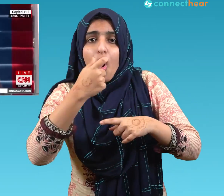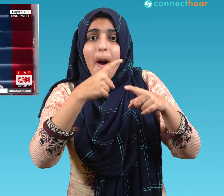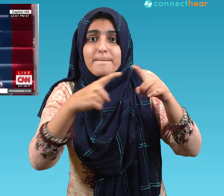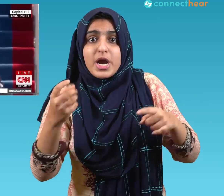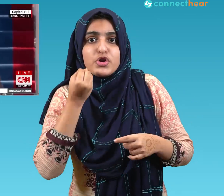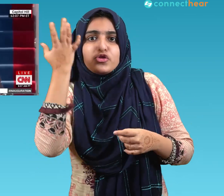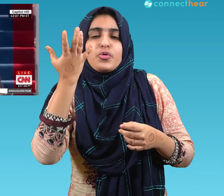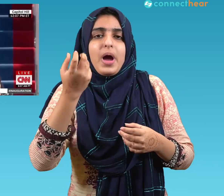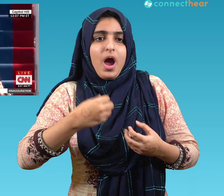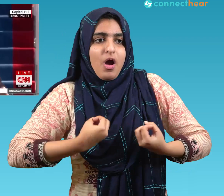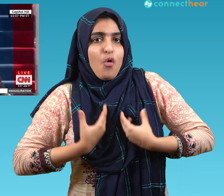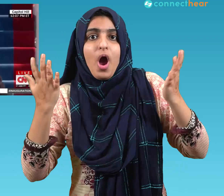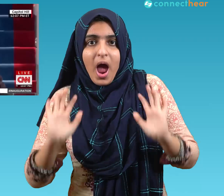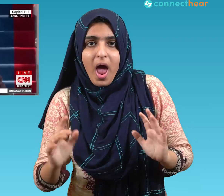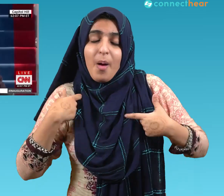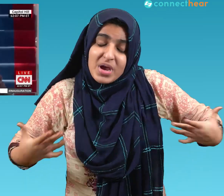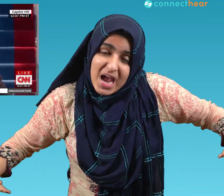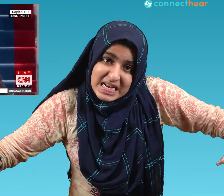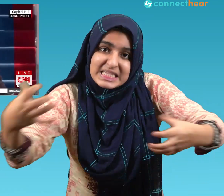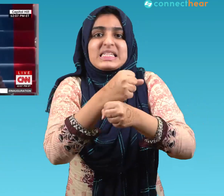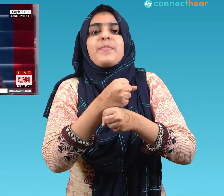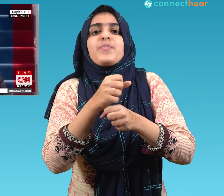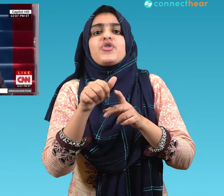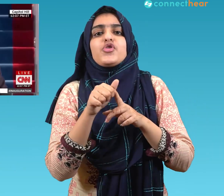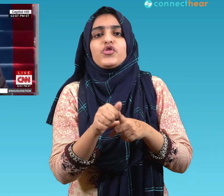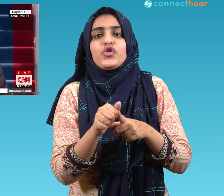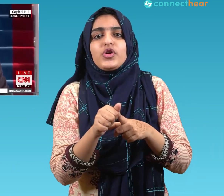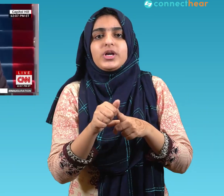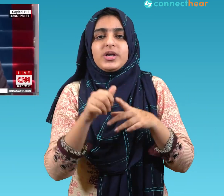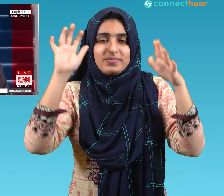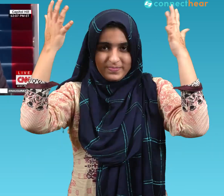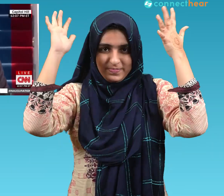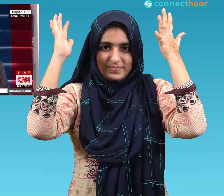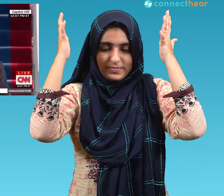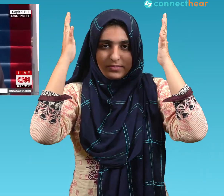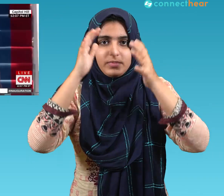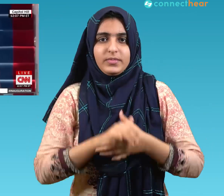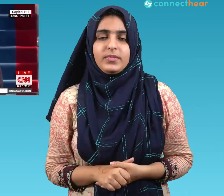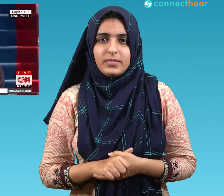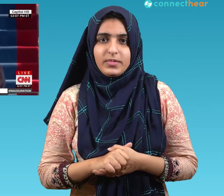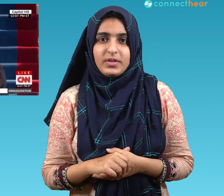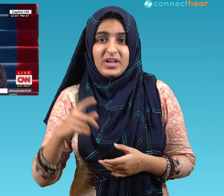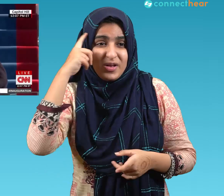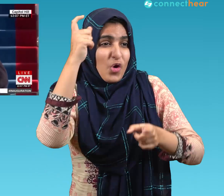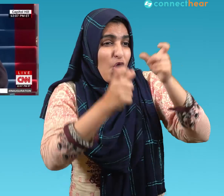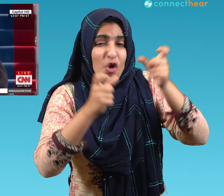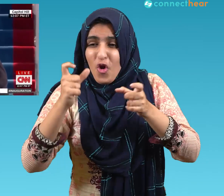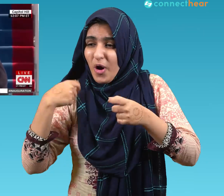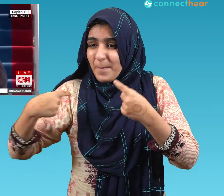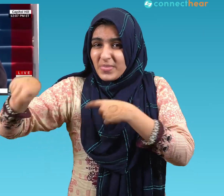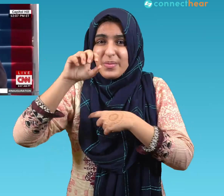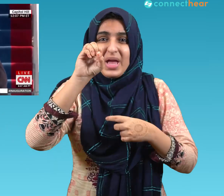together. Together. Look, folks, all my colleagues I serve with in the House